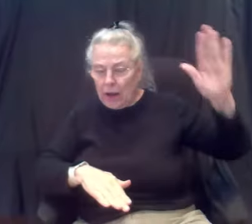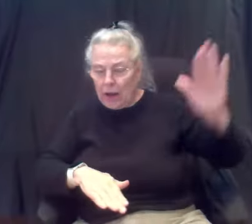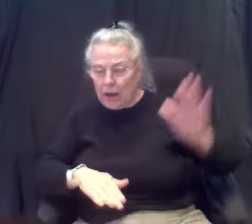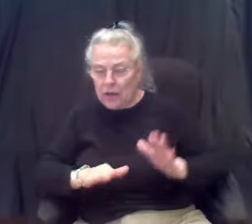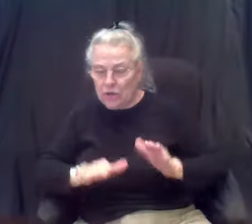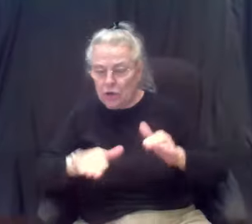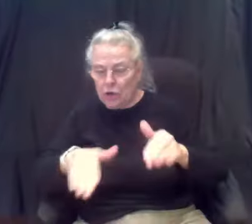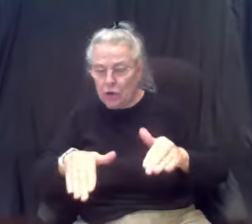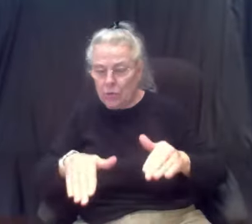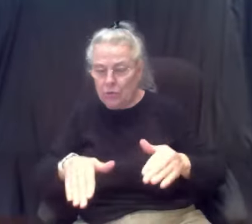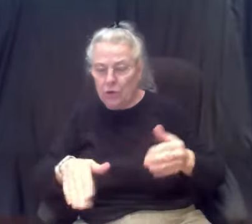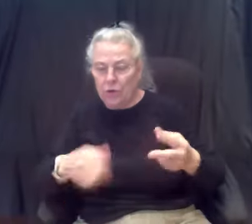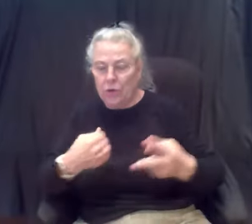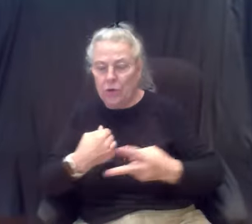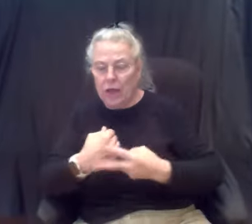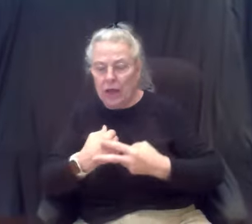his tomb to keep